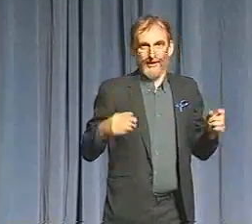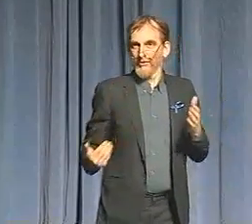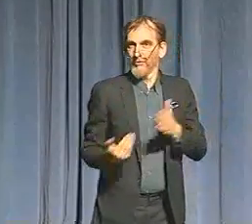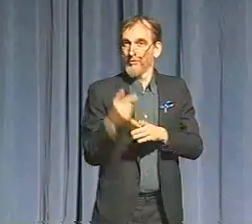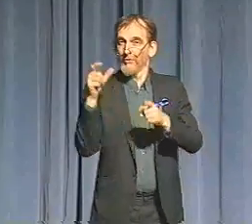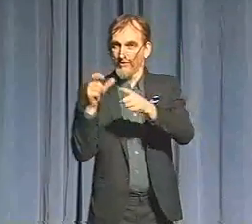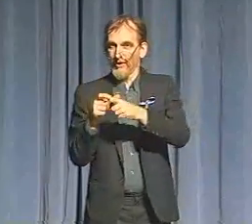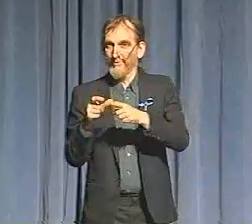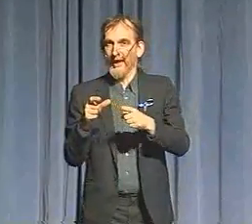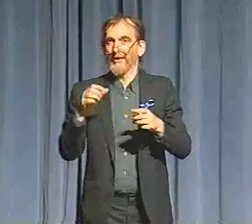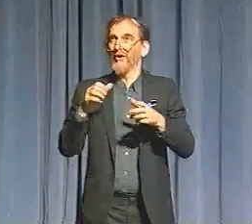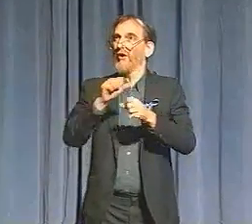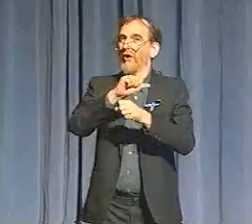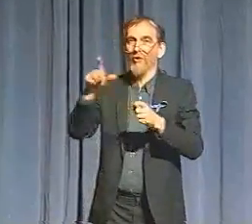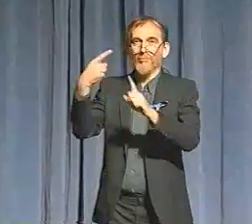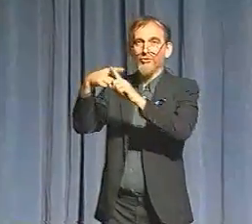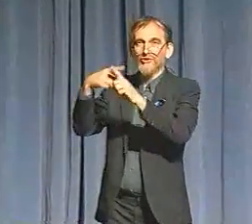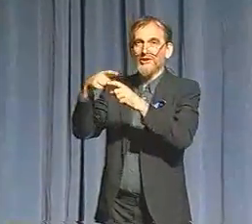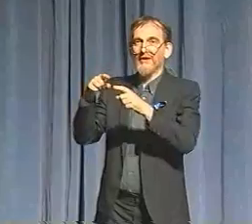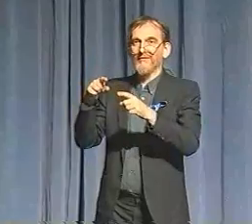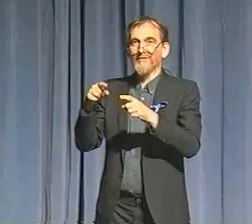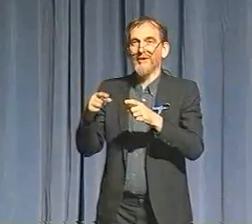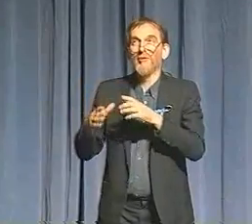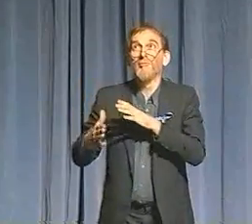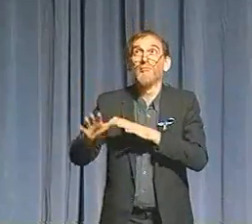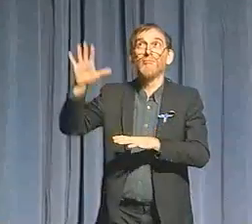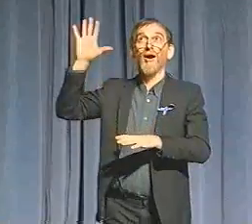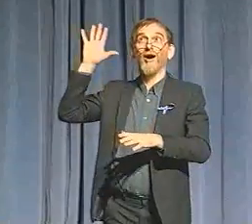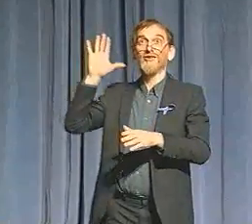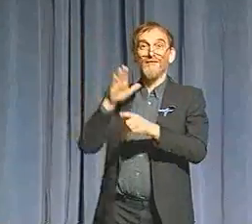negative stereotypes that exist within deaf culture.